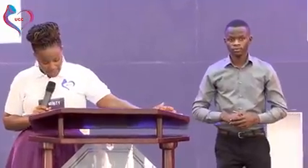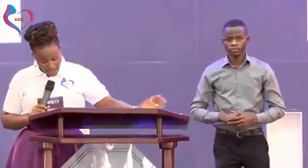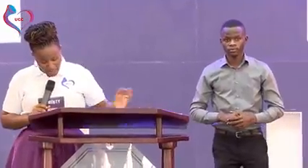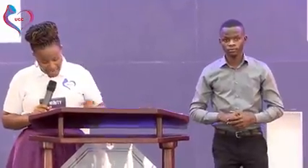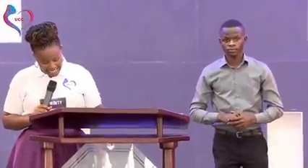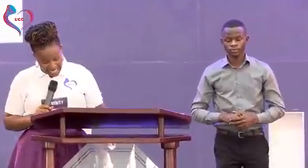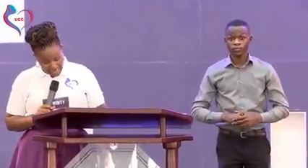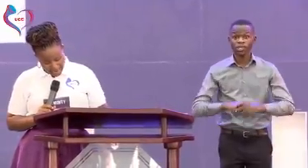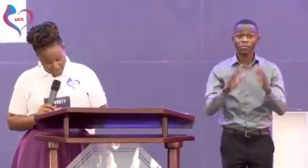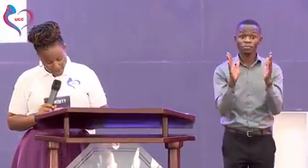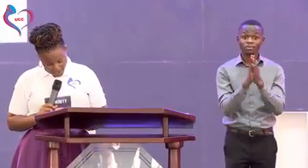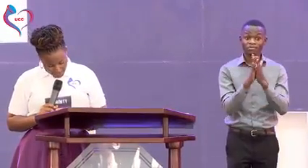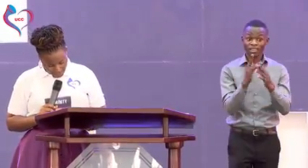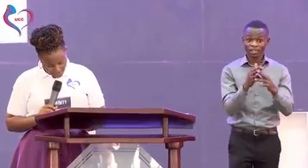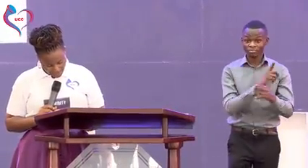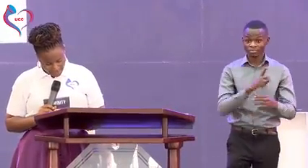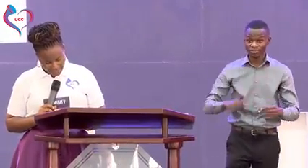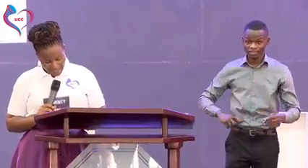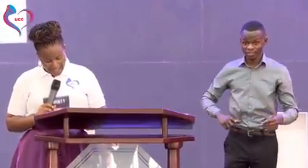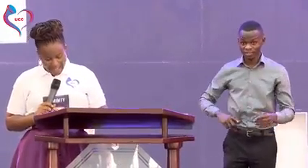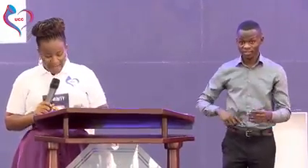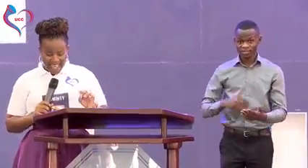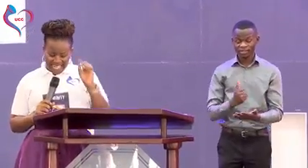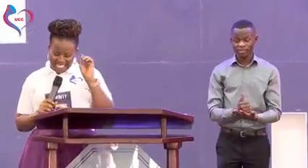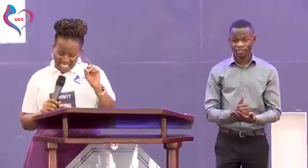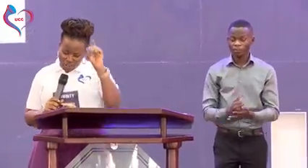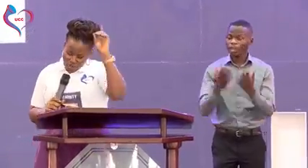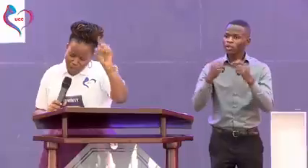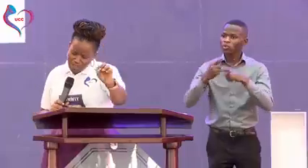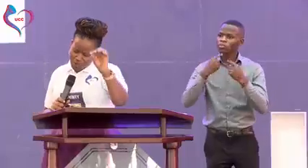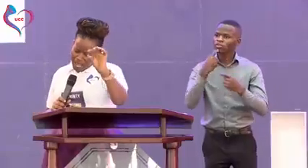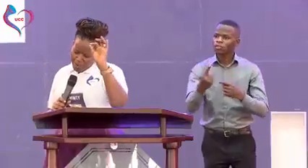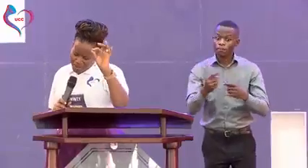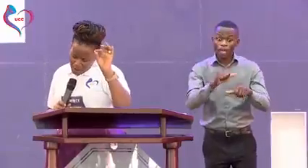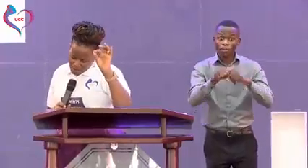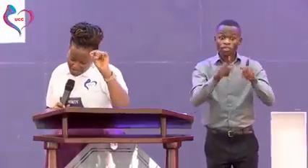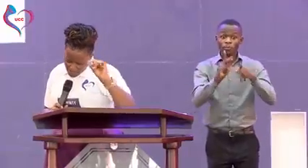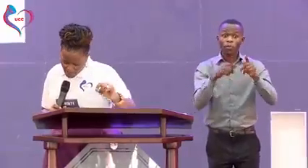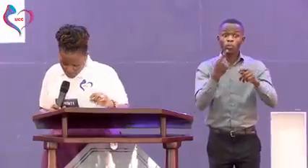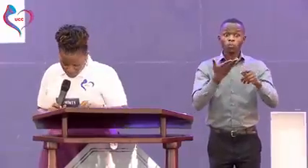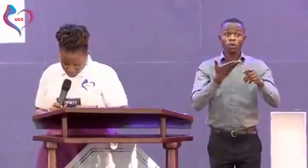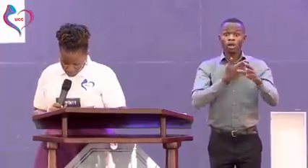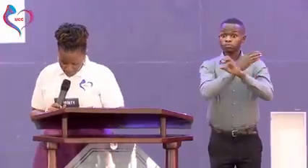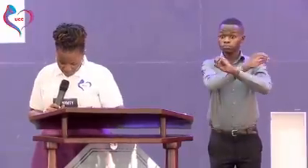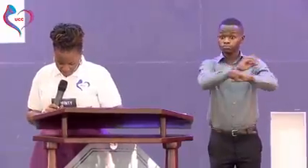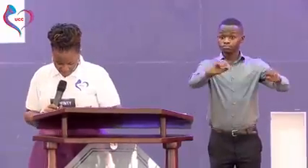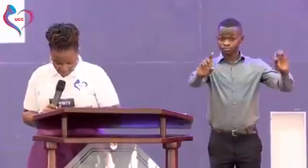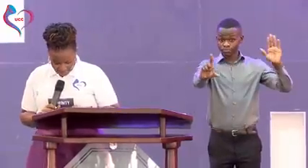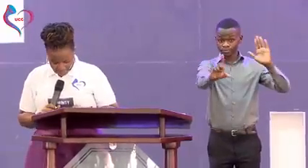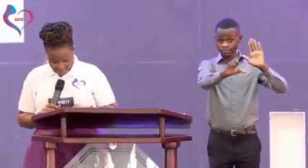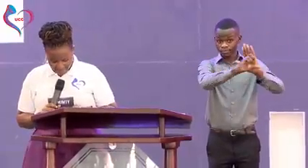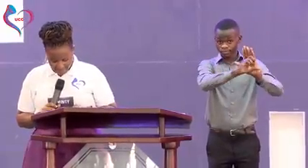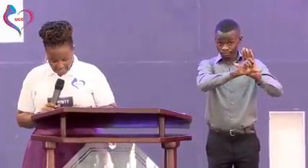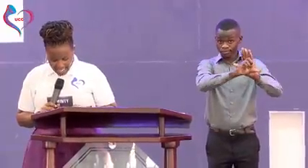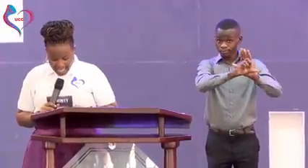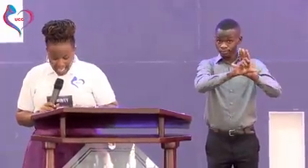baderi Kristo. Praise the name of the Lord. Then he says to those who are without the law, naga